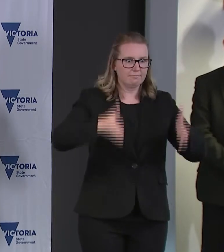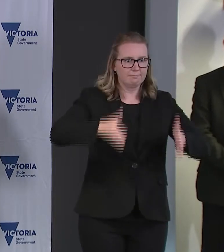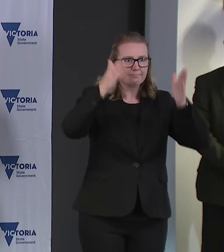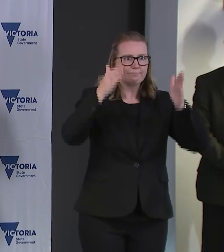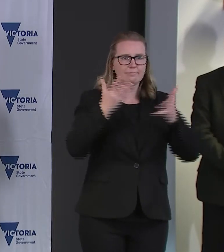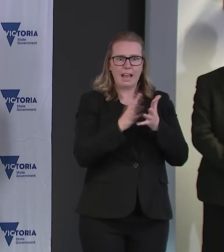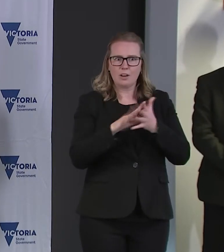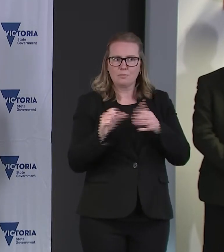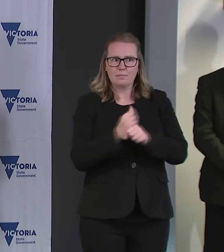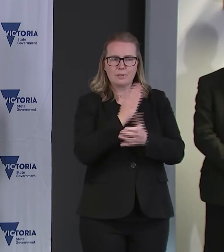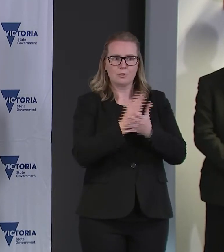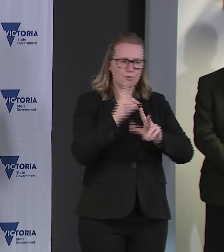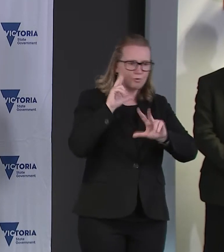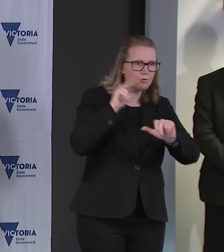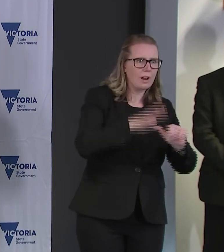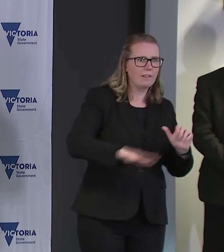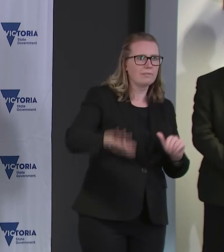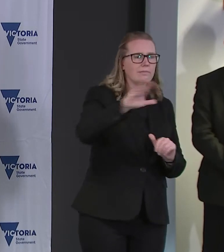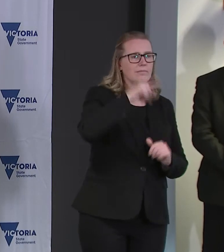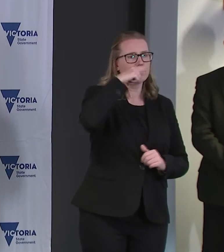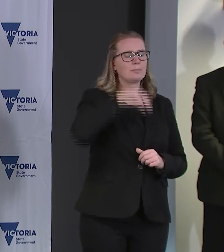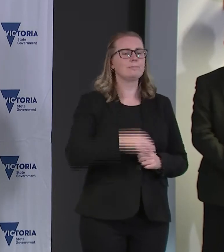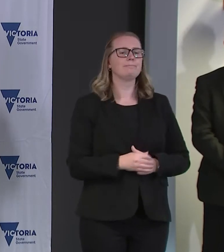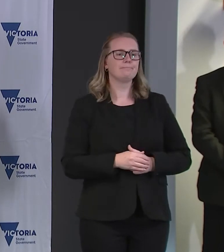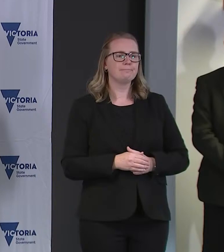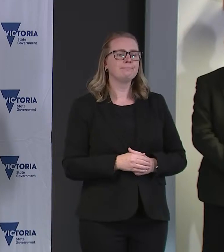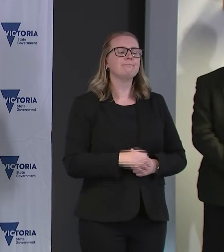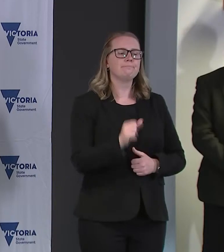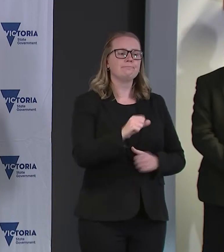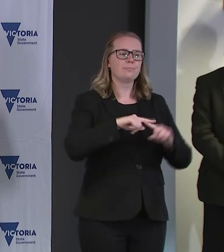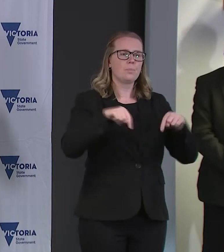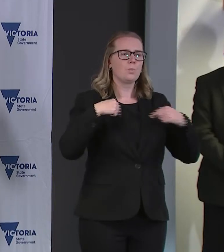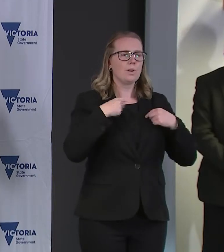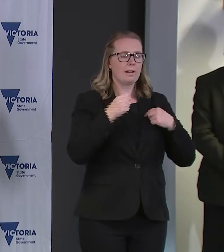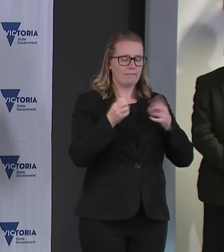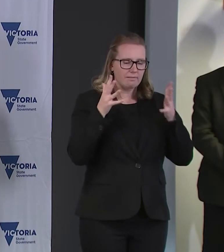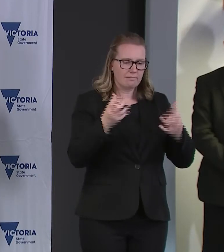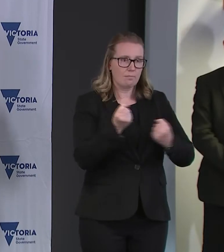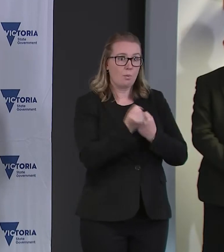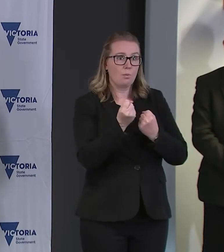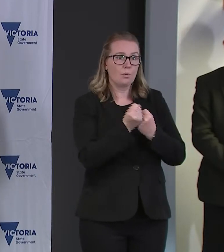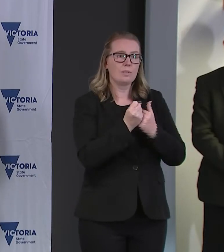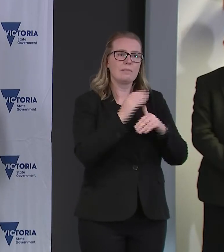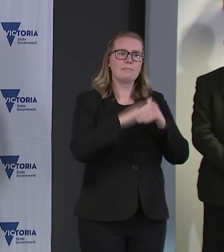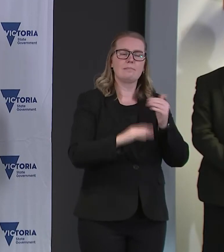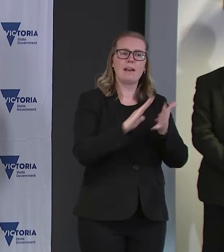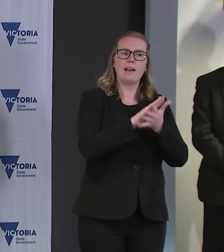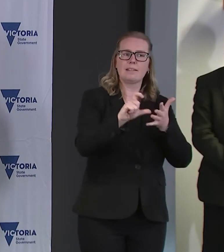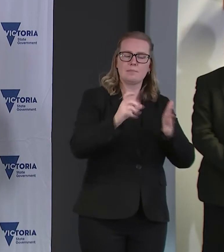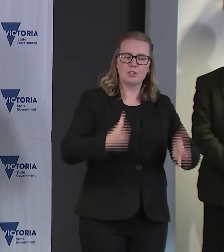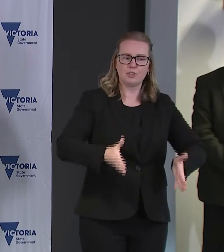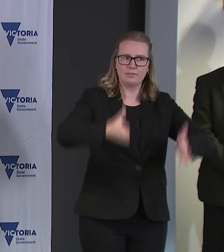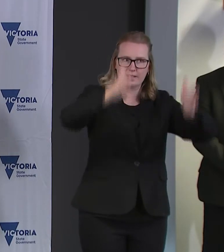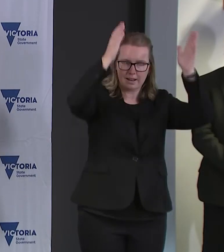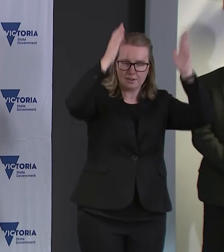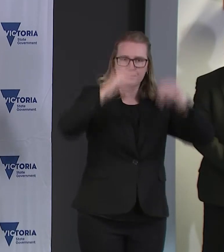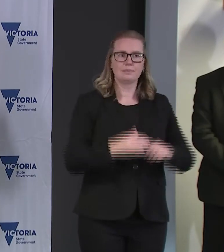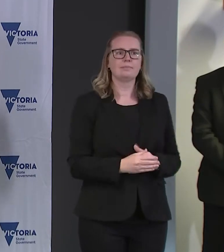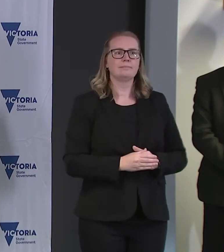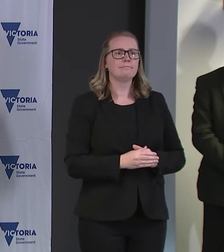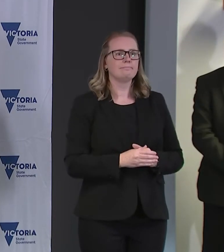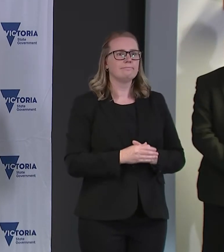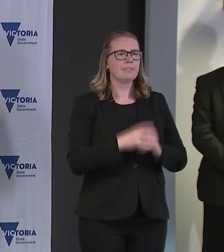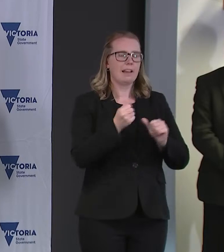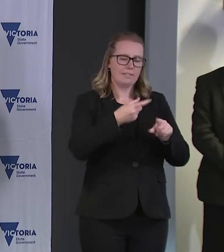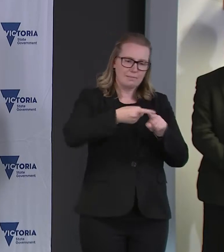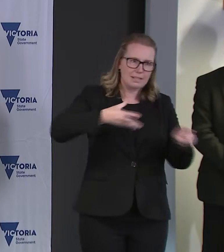isolating carefully? Sure. So we have a whole group of support happening at the moment around particular public housing residents. So there are dedicated testing and